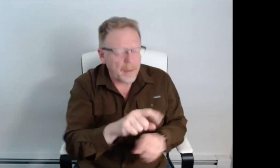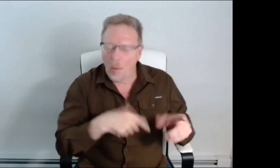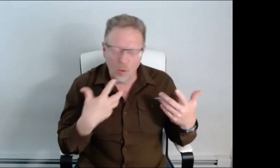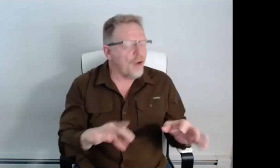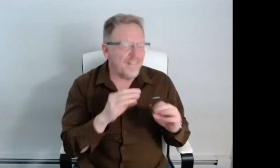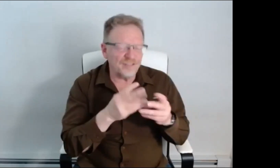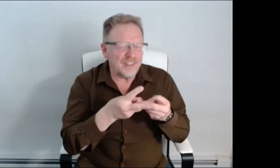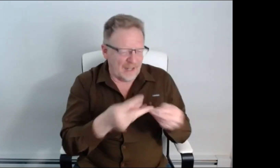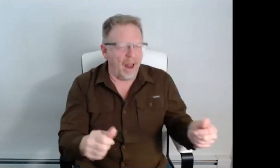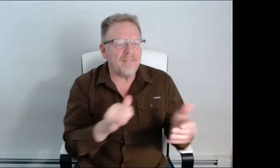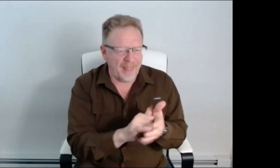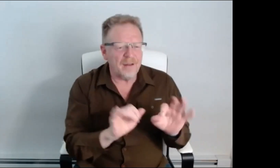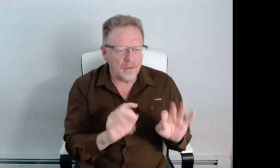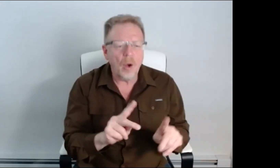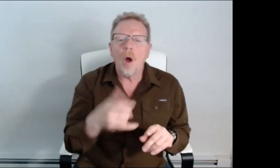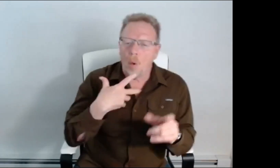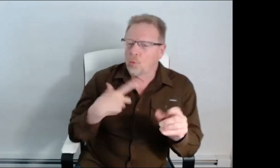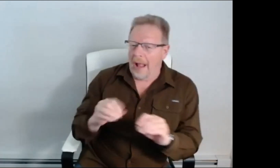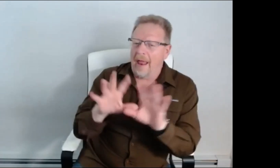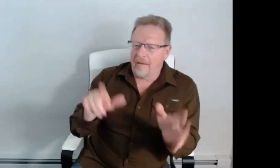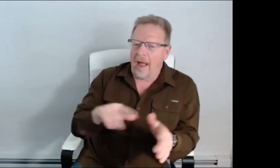but just to clarify then, so what